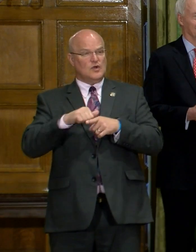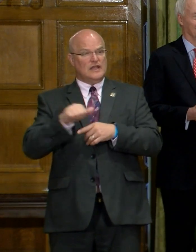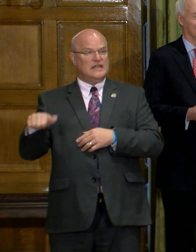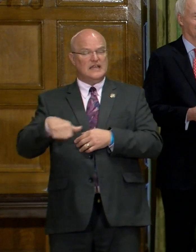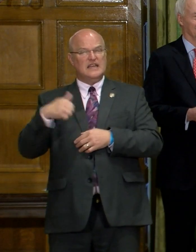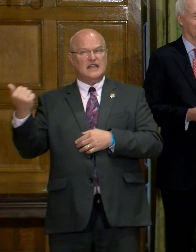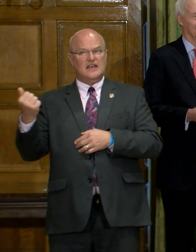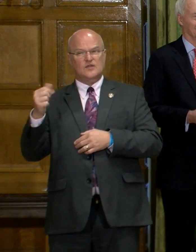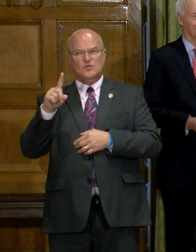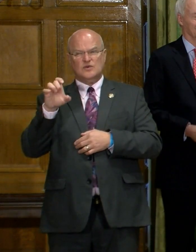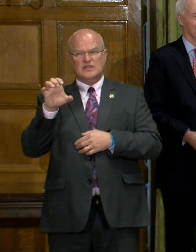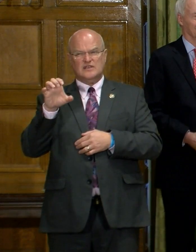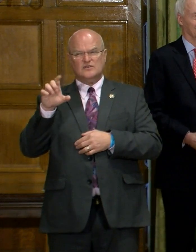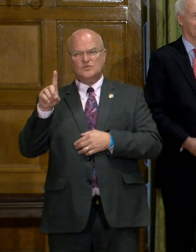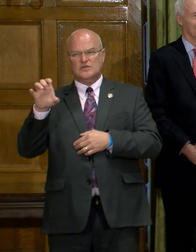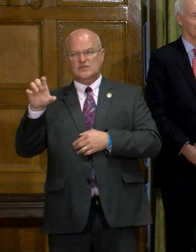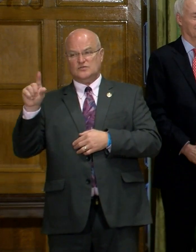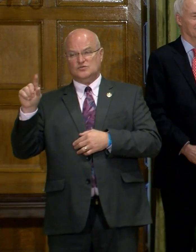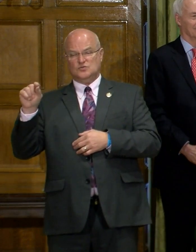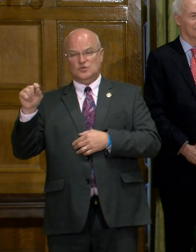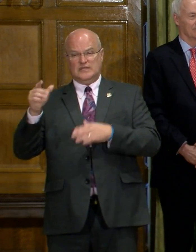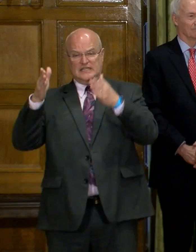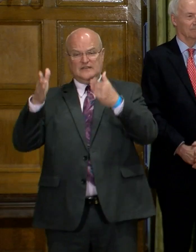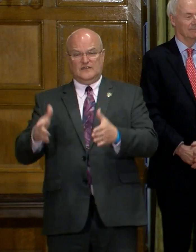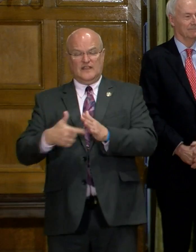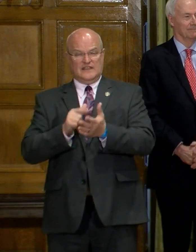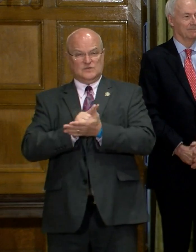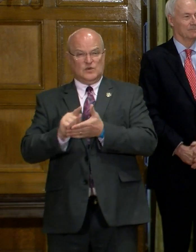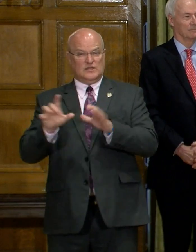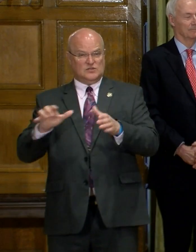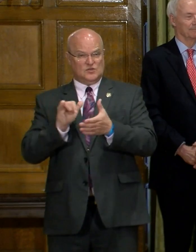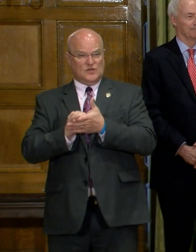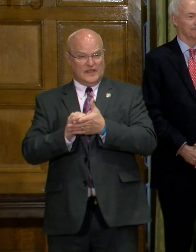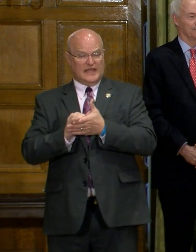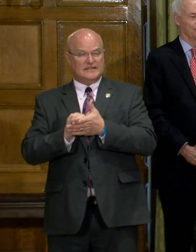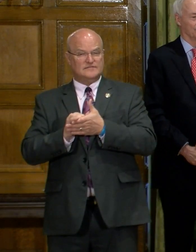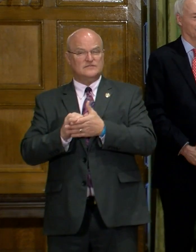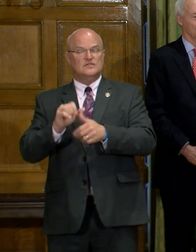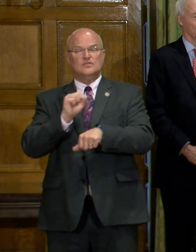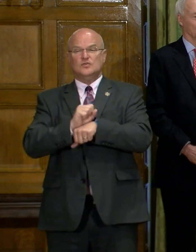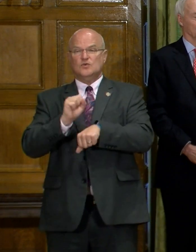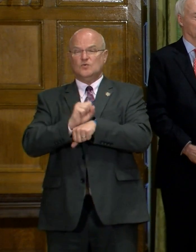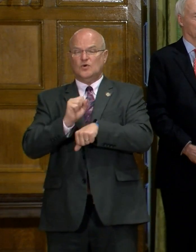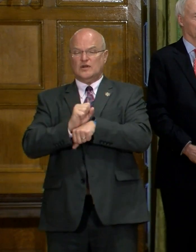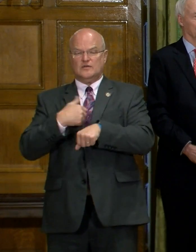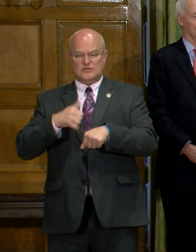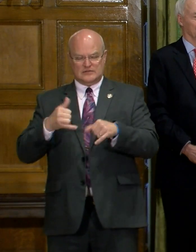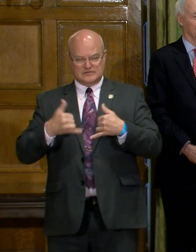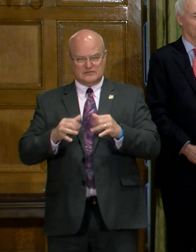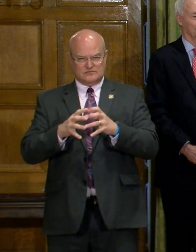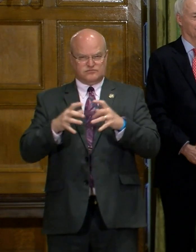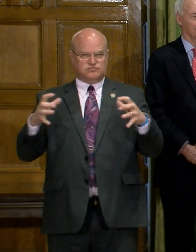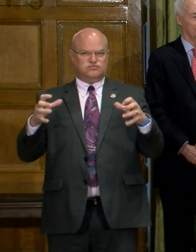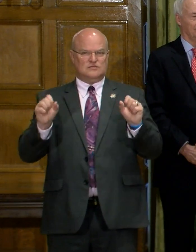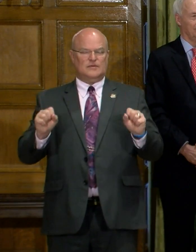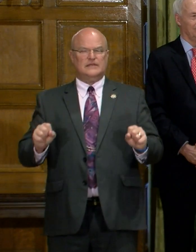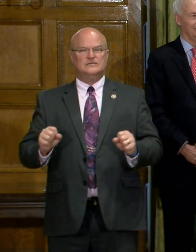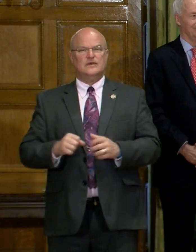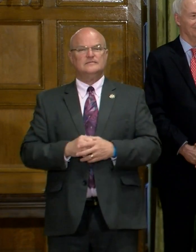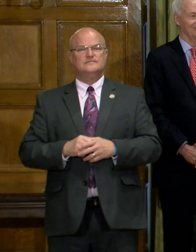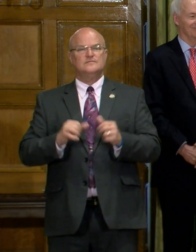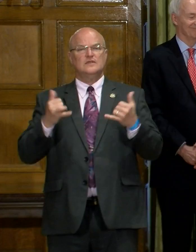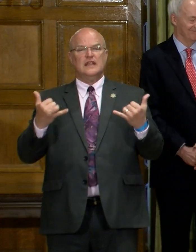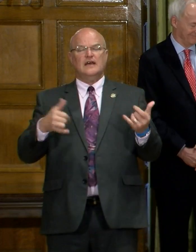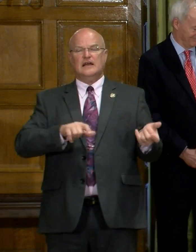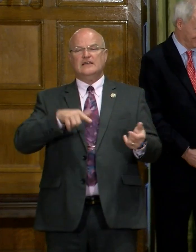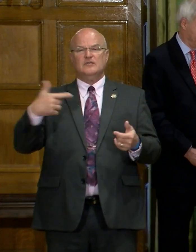another 100 to 120 individuals this week to do that, so we will continue to expand that capacity as well. With